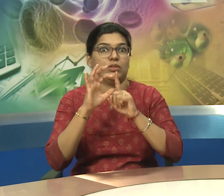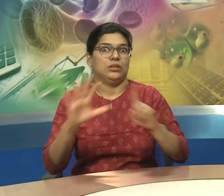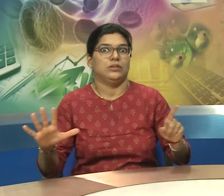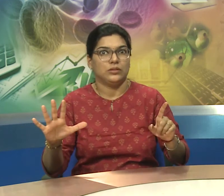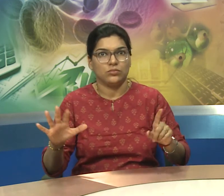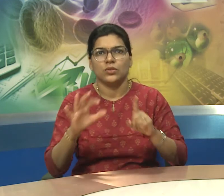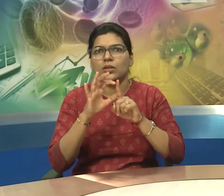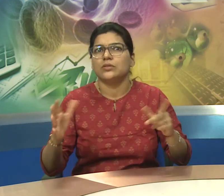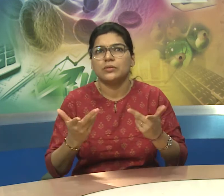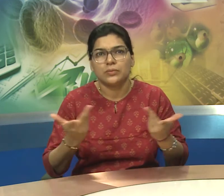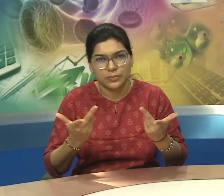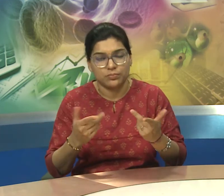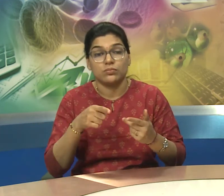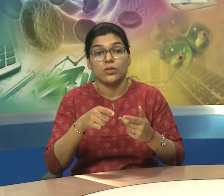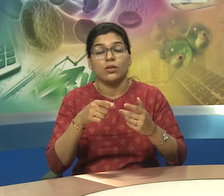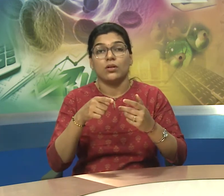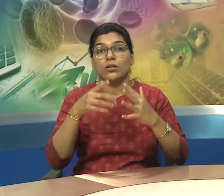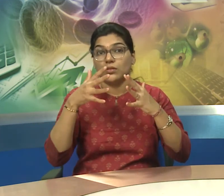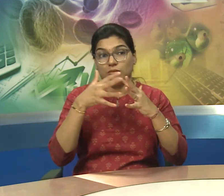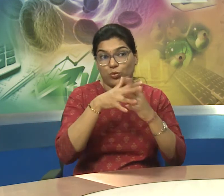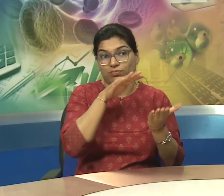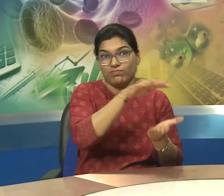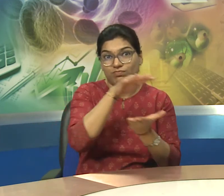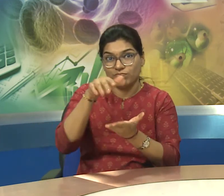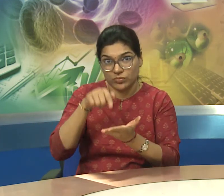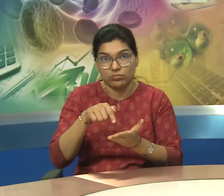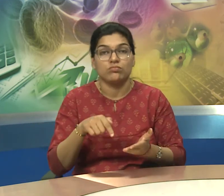Fifth point, risk taking.